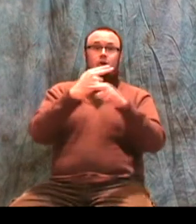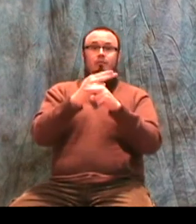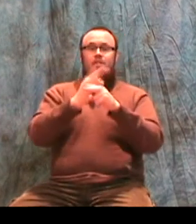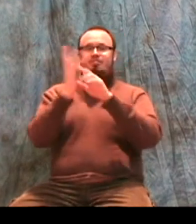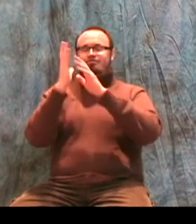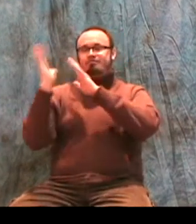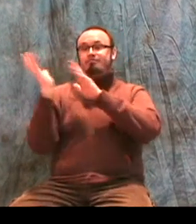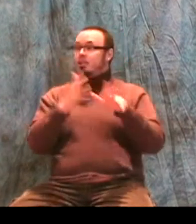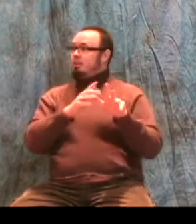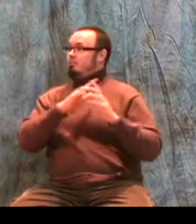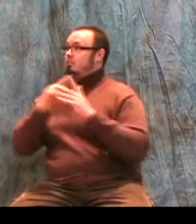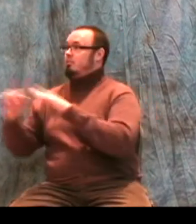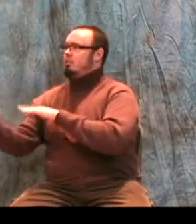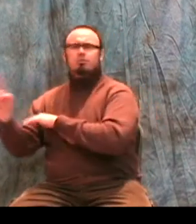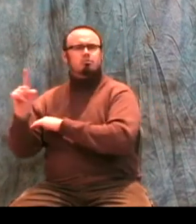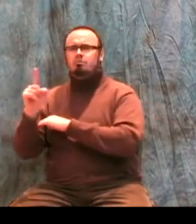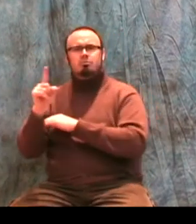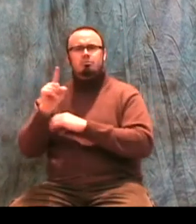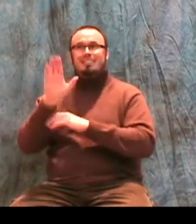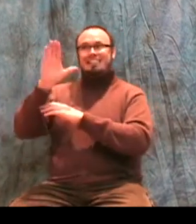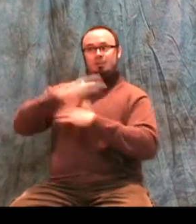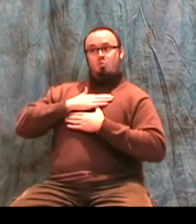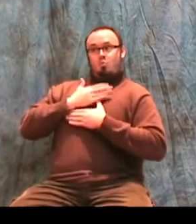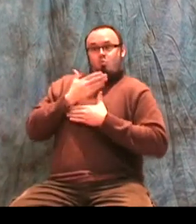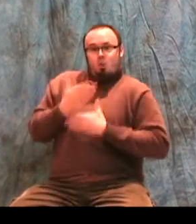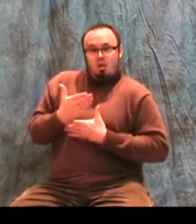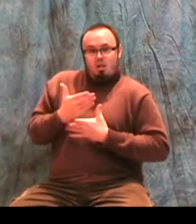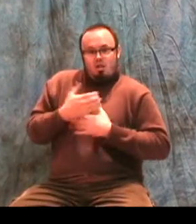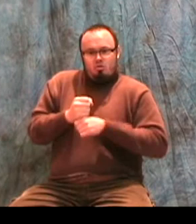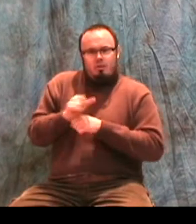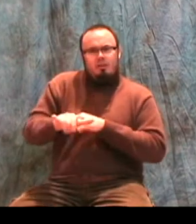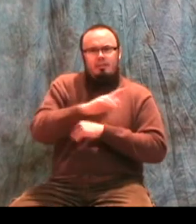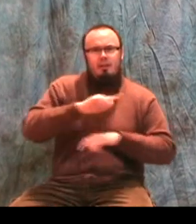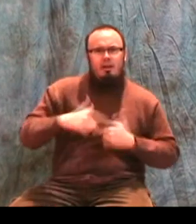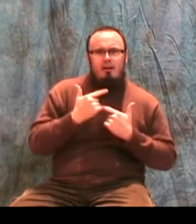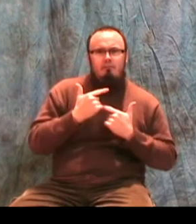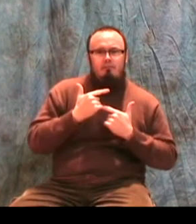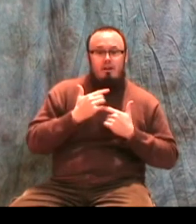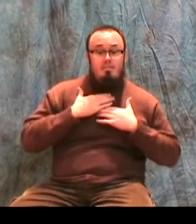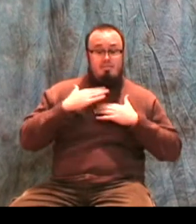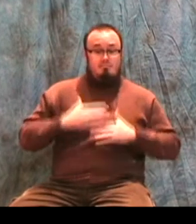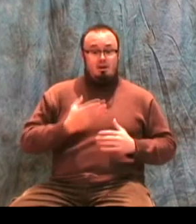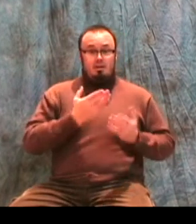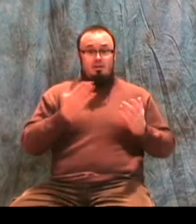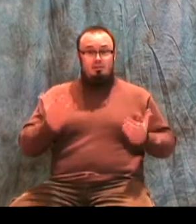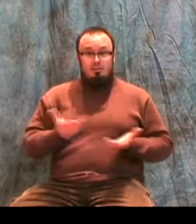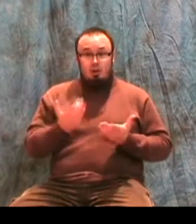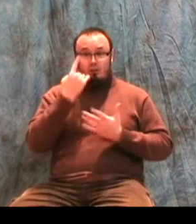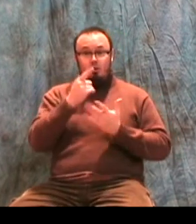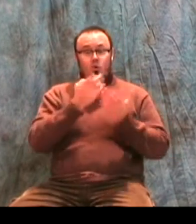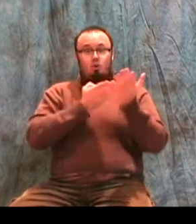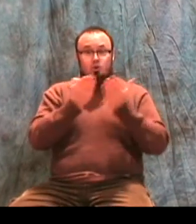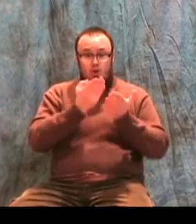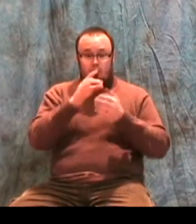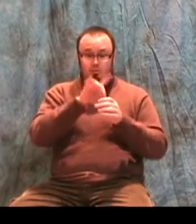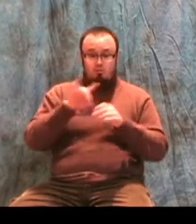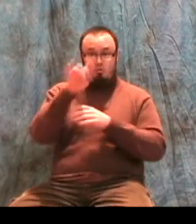exist. The soul is the only reason for the body's existence. The body exists to serve the soul, and similarly,